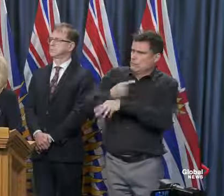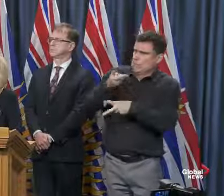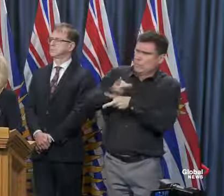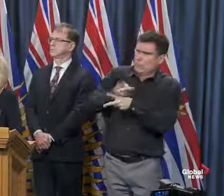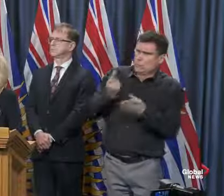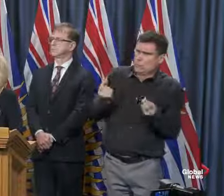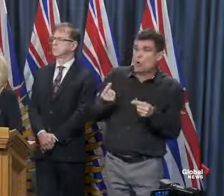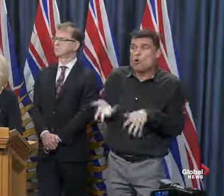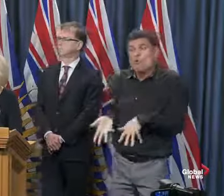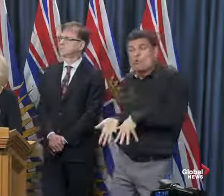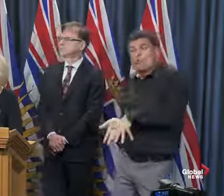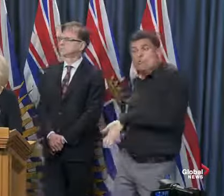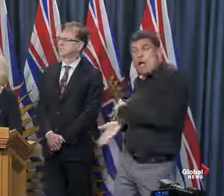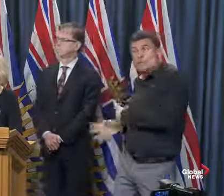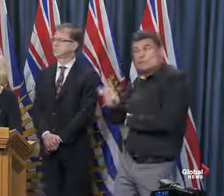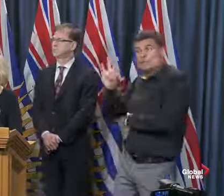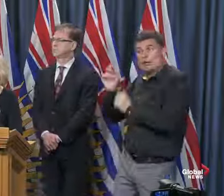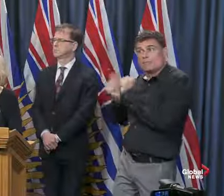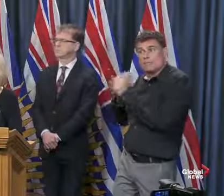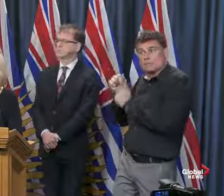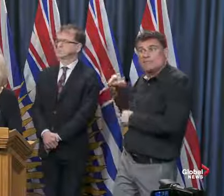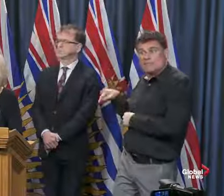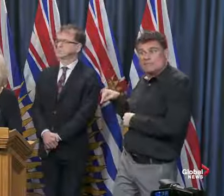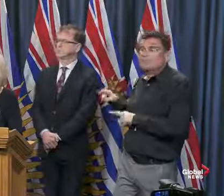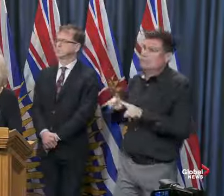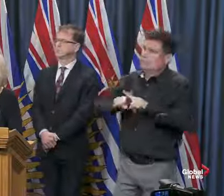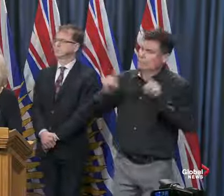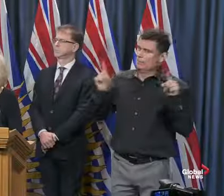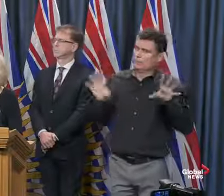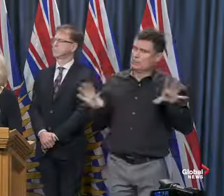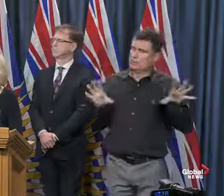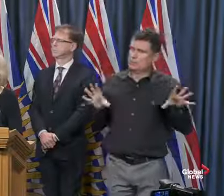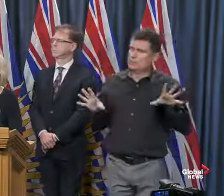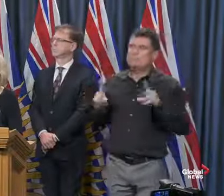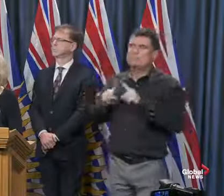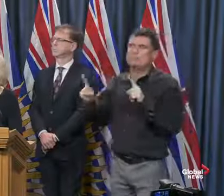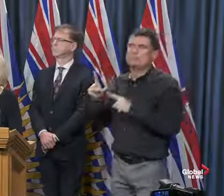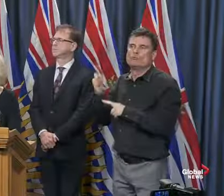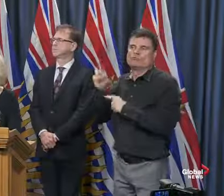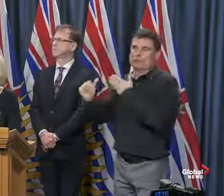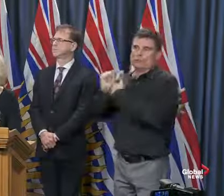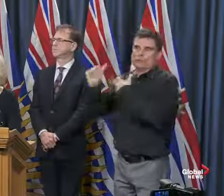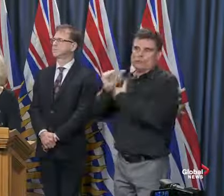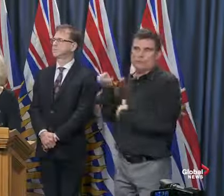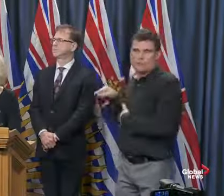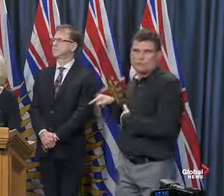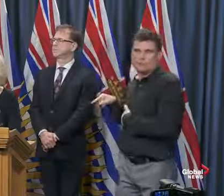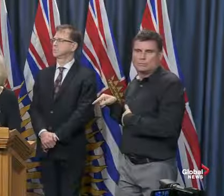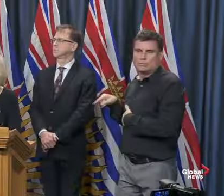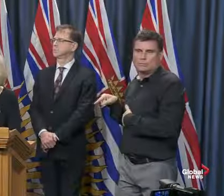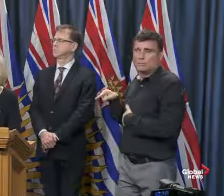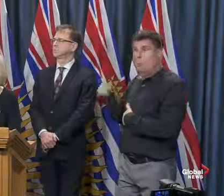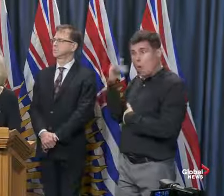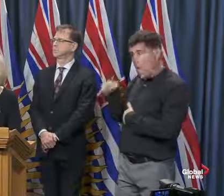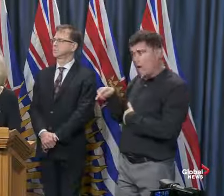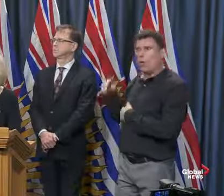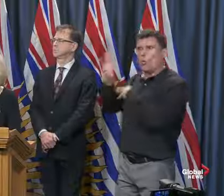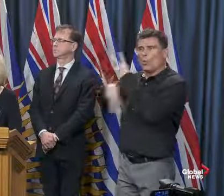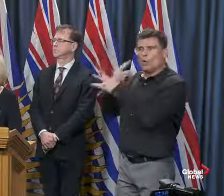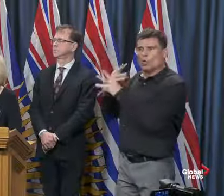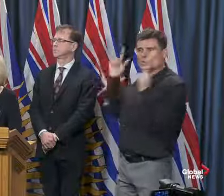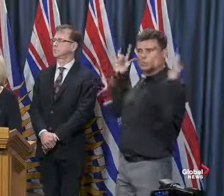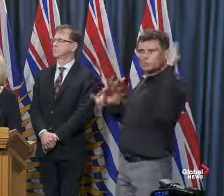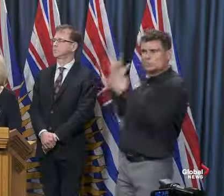very different risk. Then we're talking medical professionals who are coming from various parts around the world and around the country.